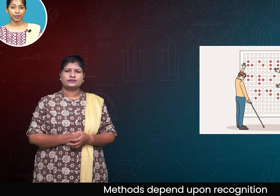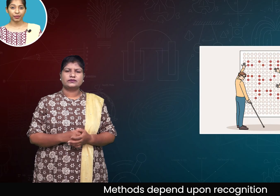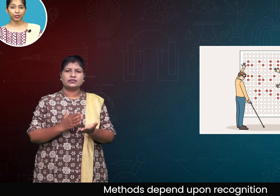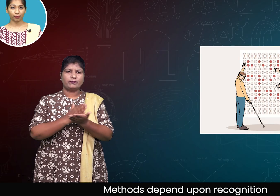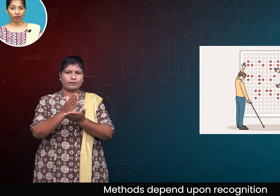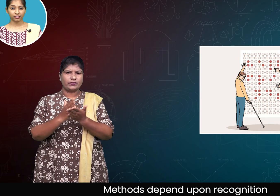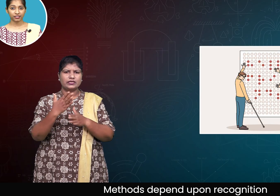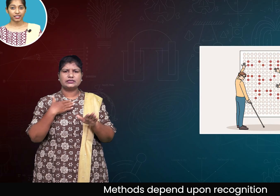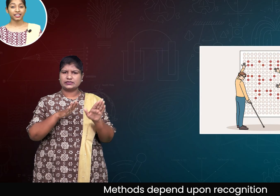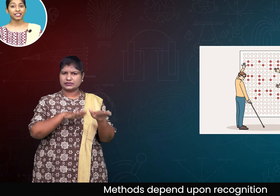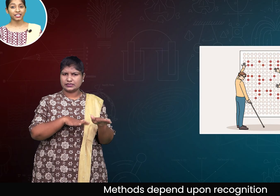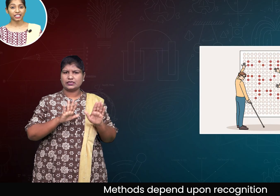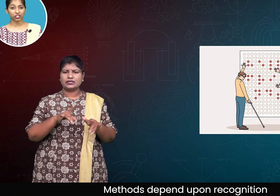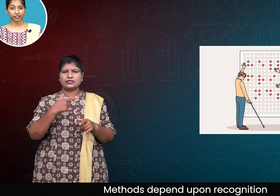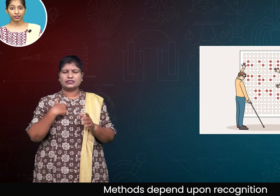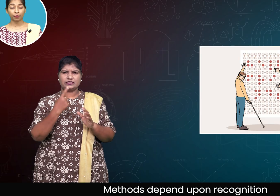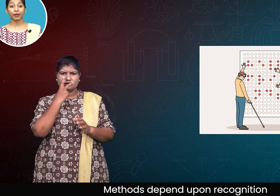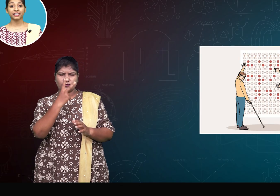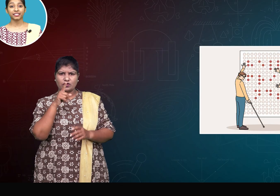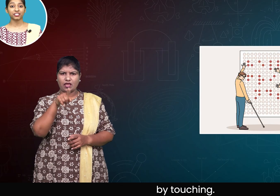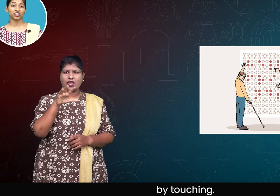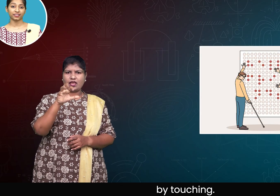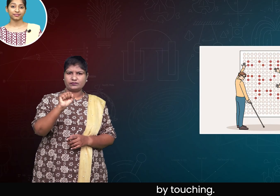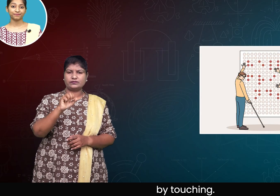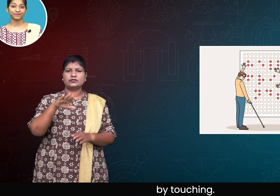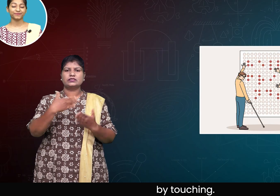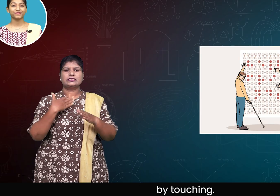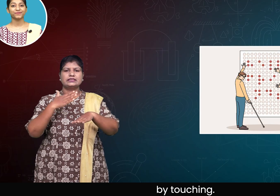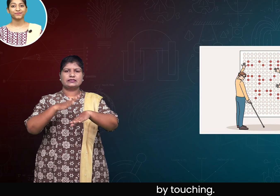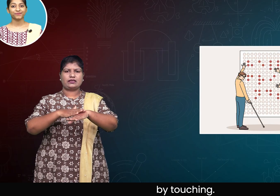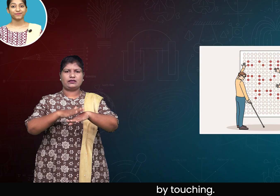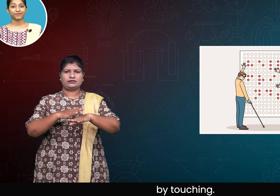Methods depend upon recognition by touching.